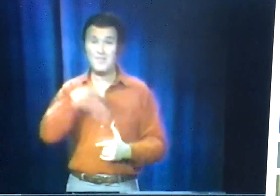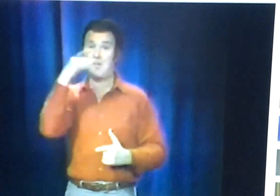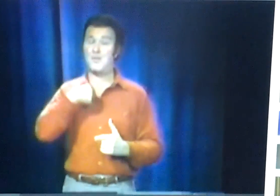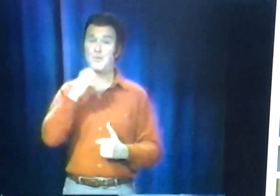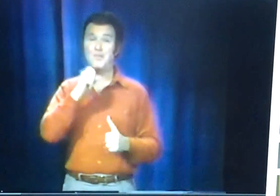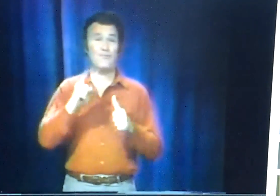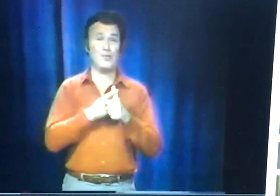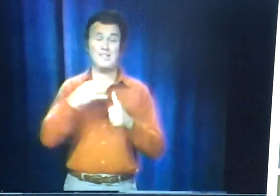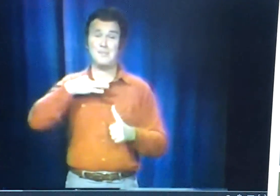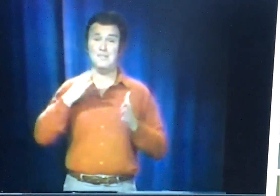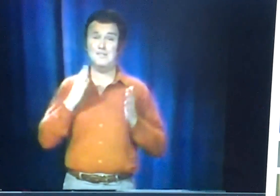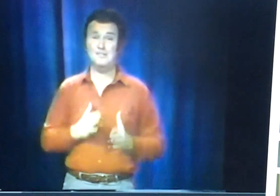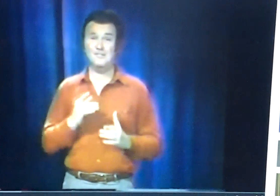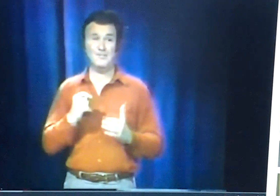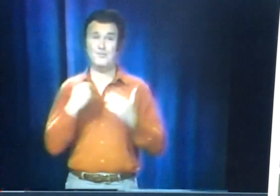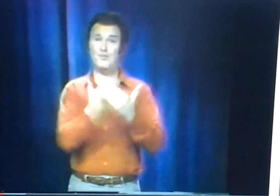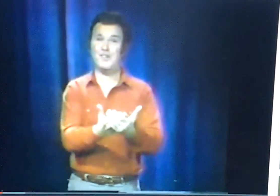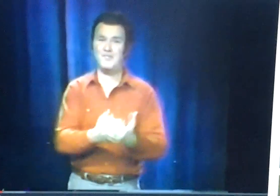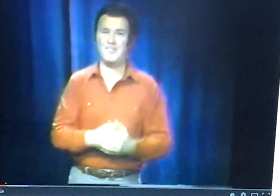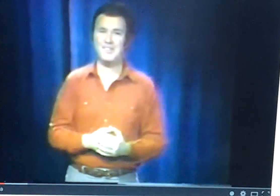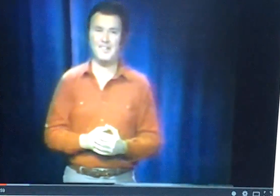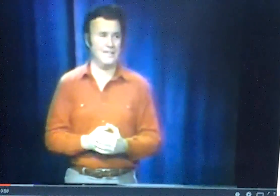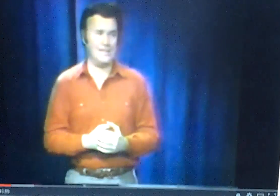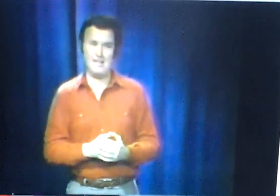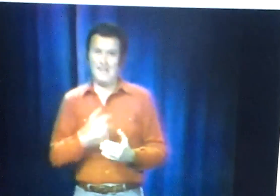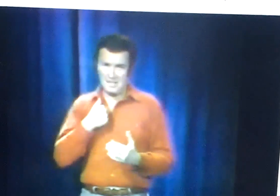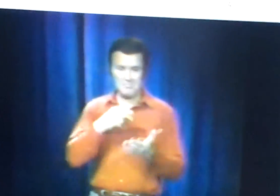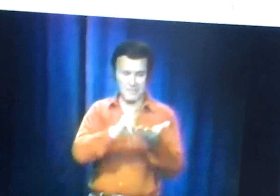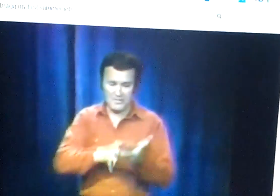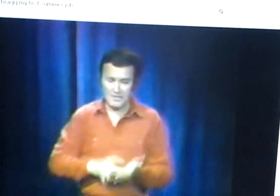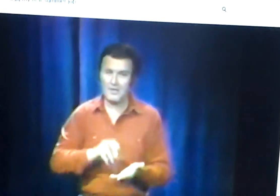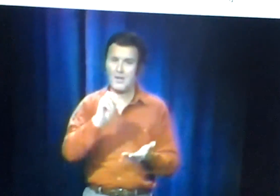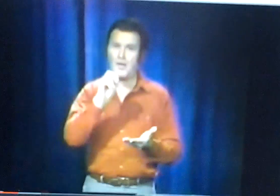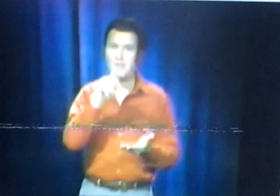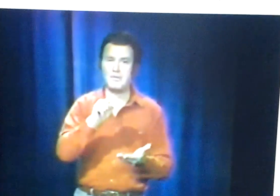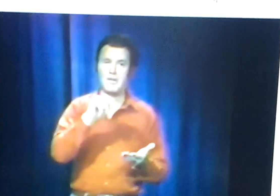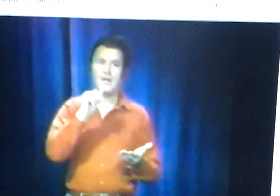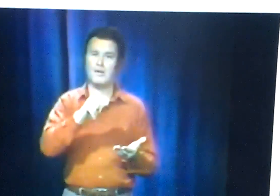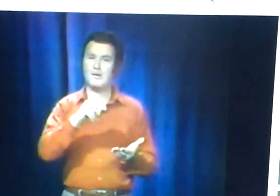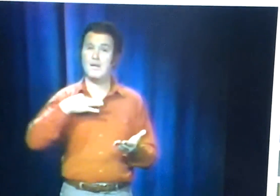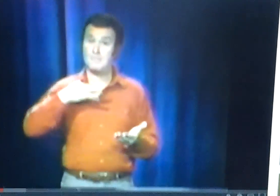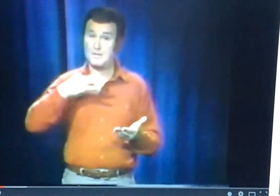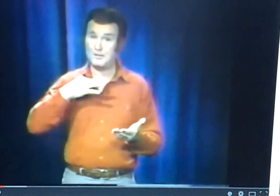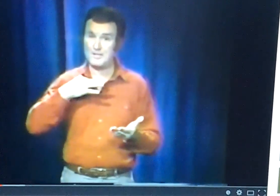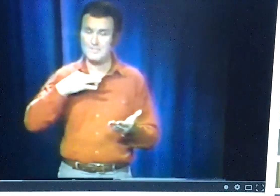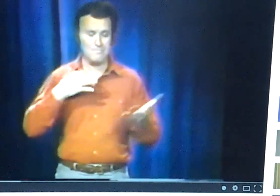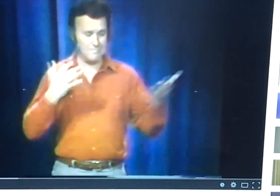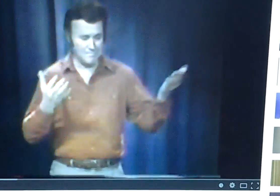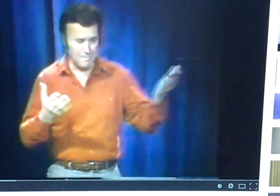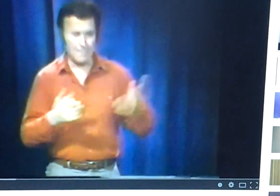I was feeling really excited. I was the first applicant to arrive. I filled out the form that they had given me.